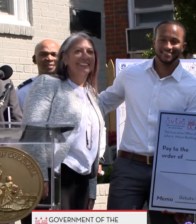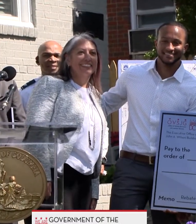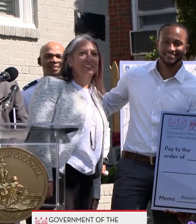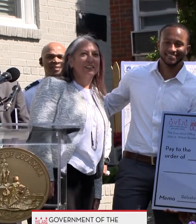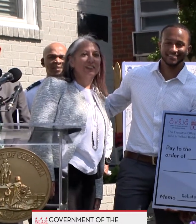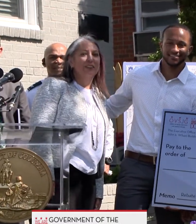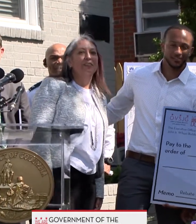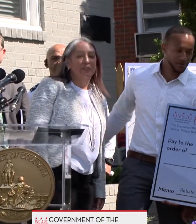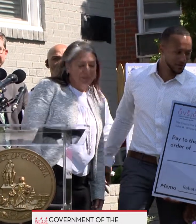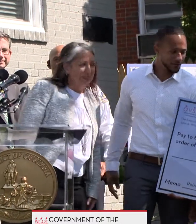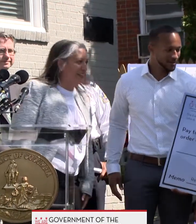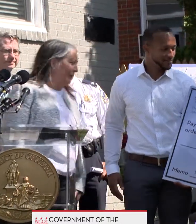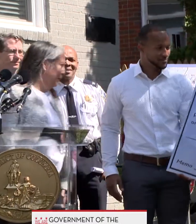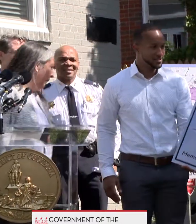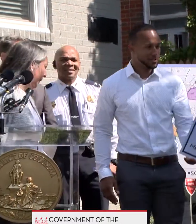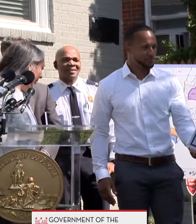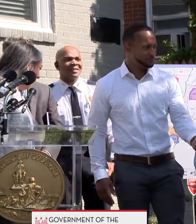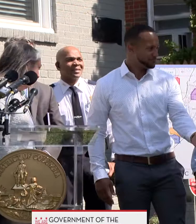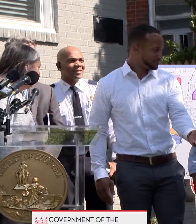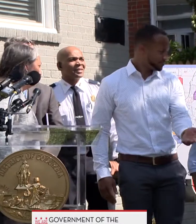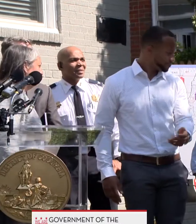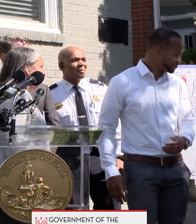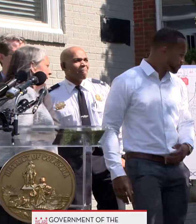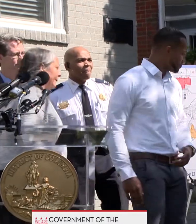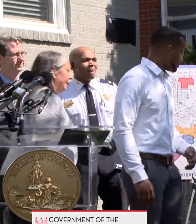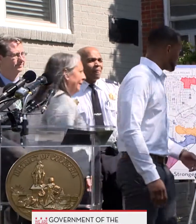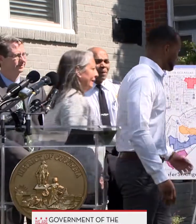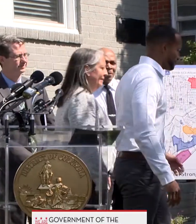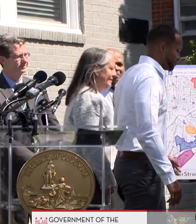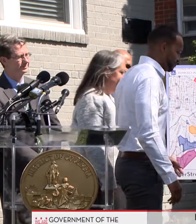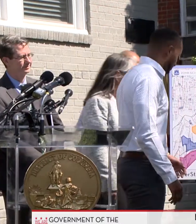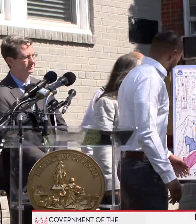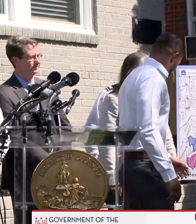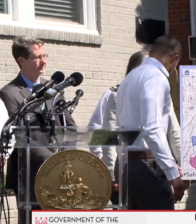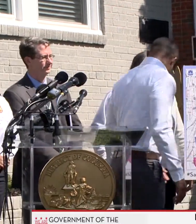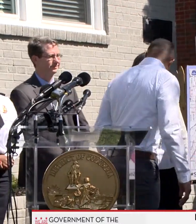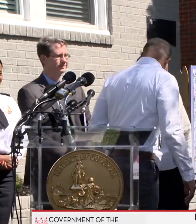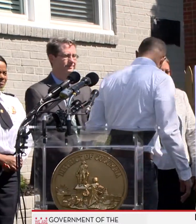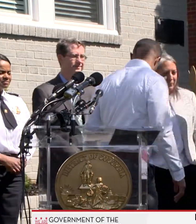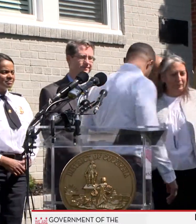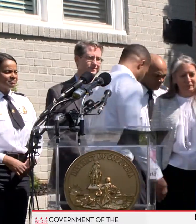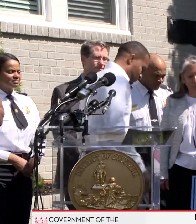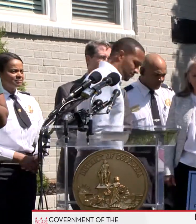All right, very good. All right, Thank you, thank you. everybody. Thank you.